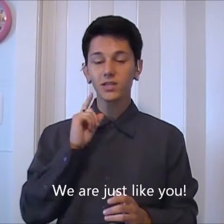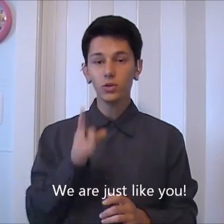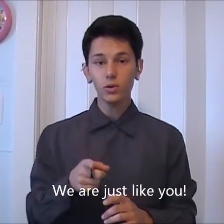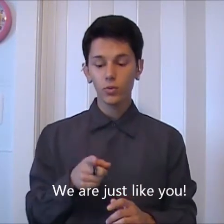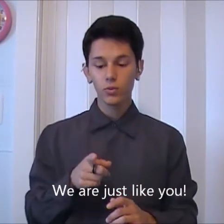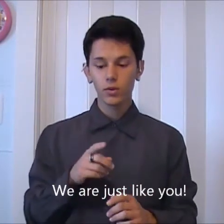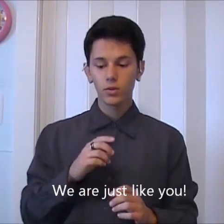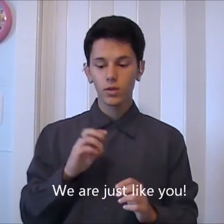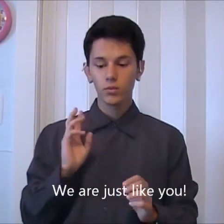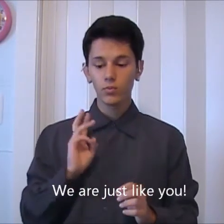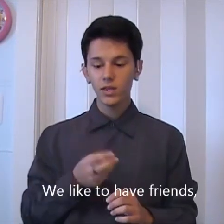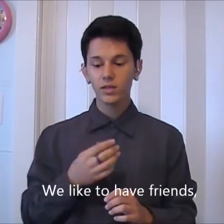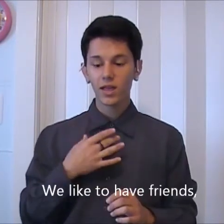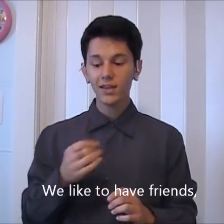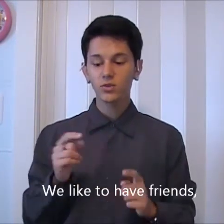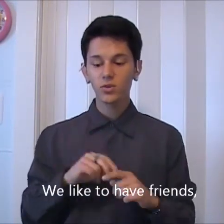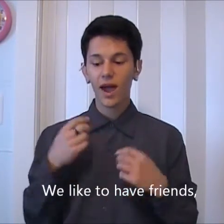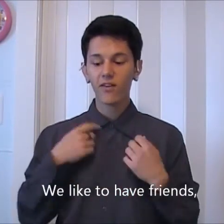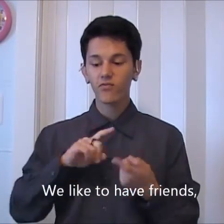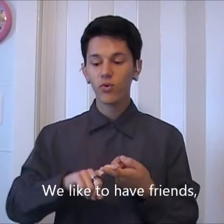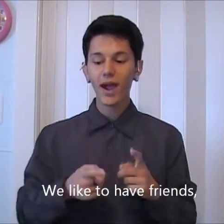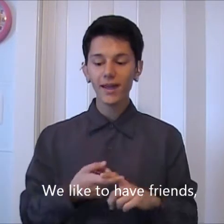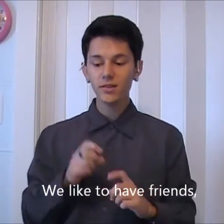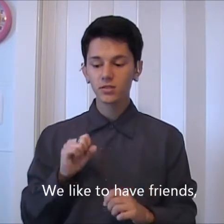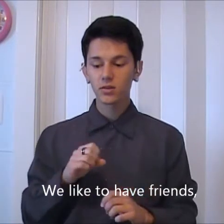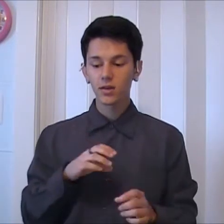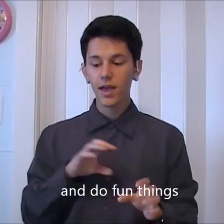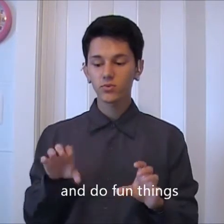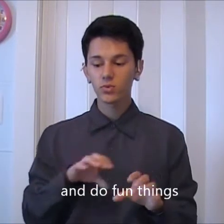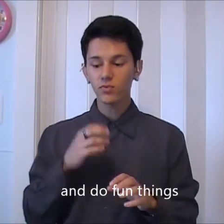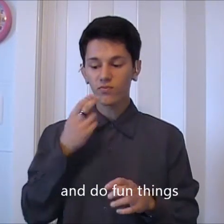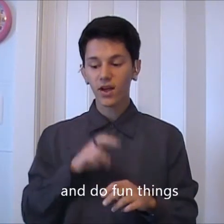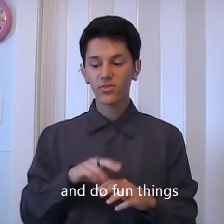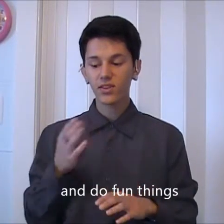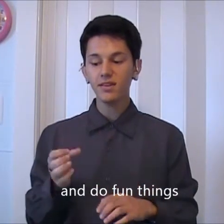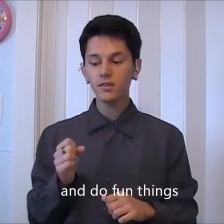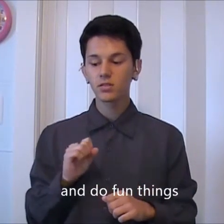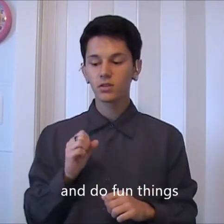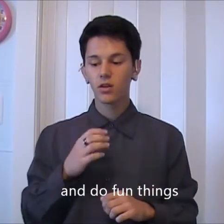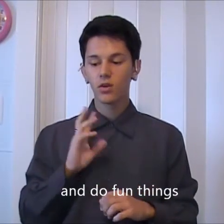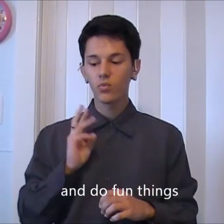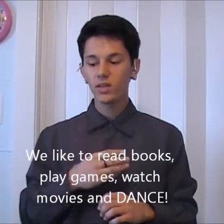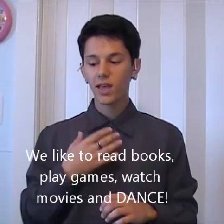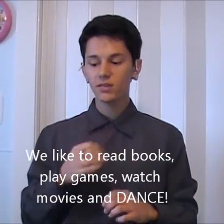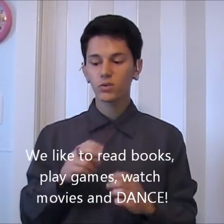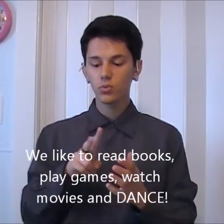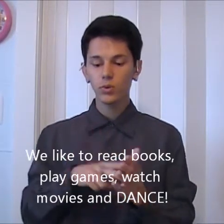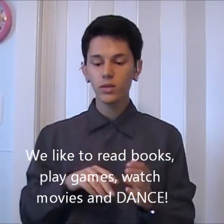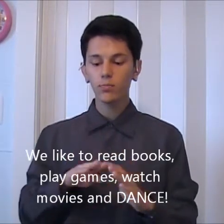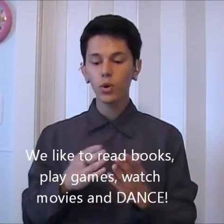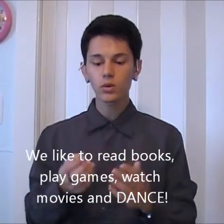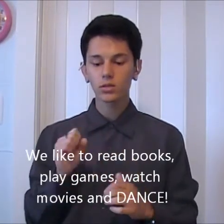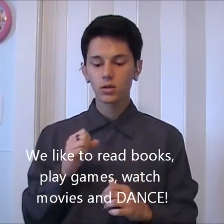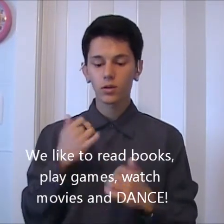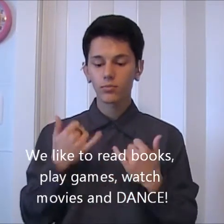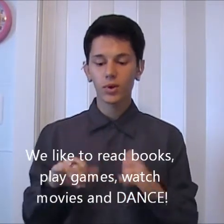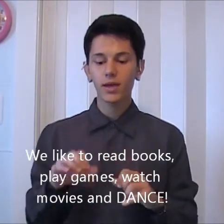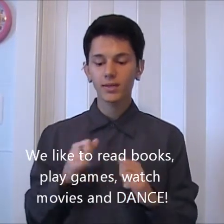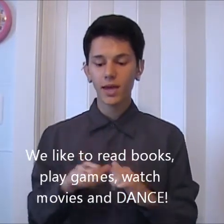you. We like to have friends and do fun things. We like to read books, play